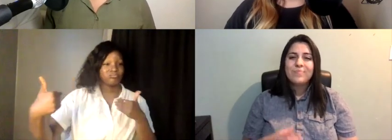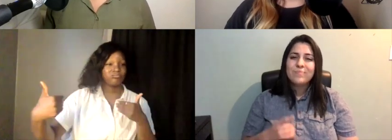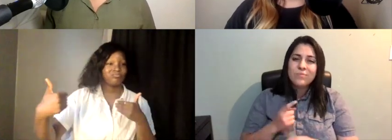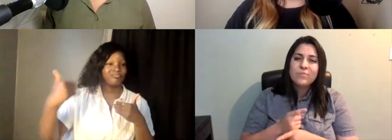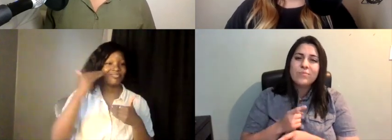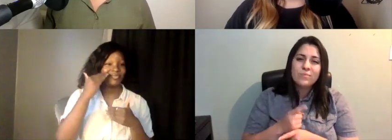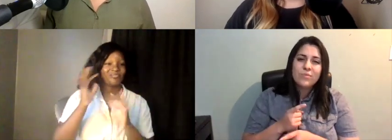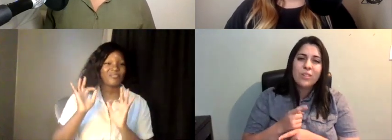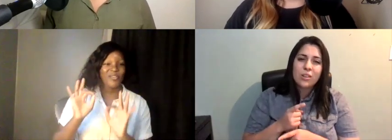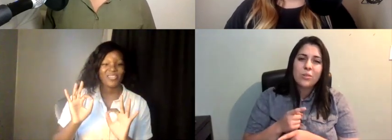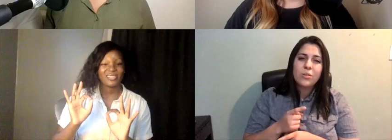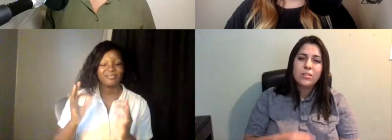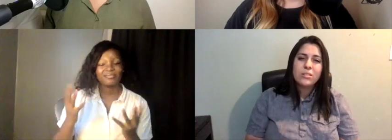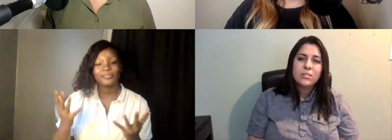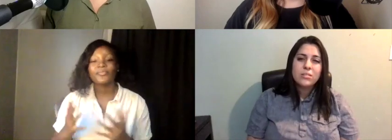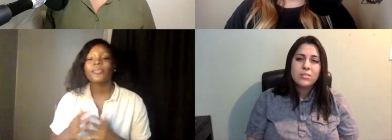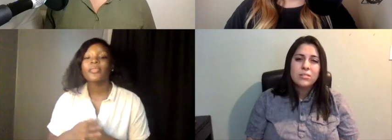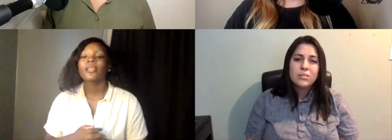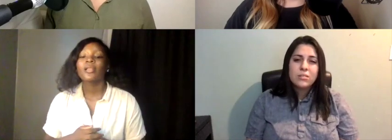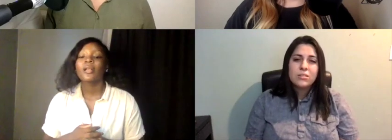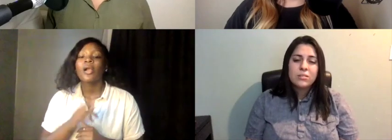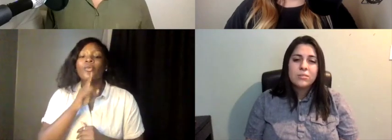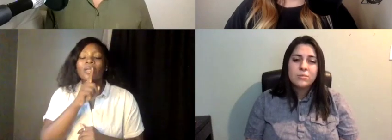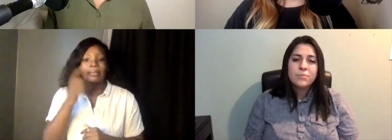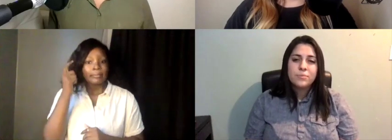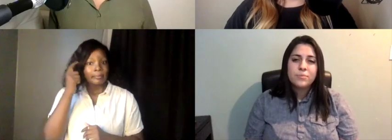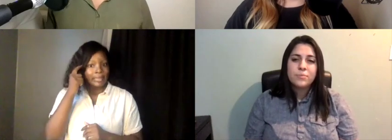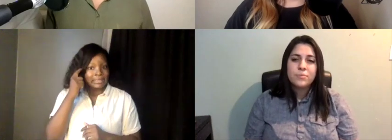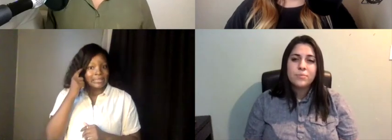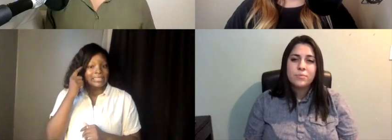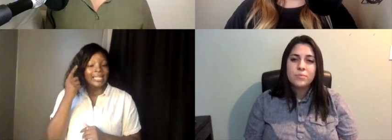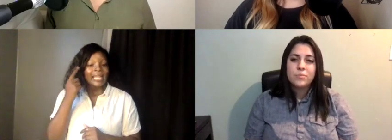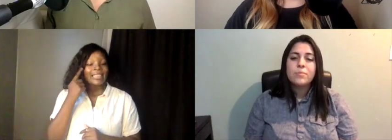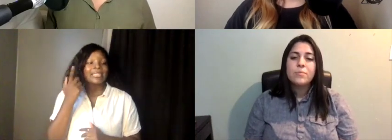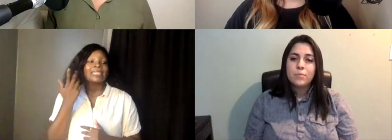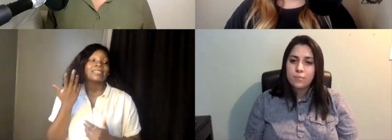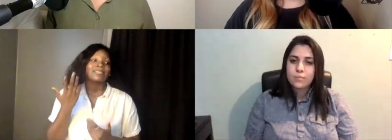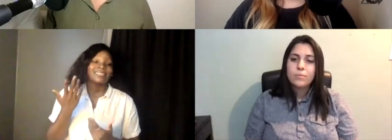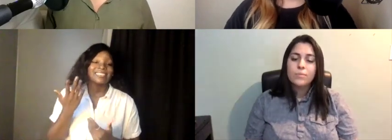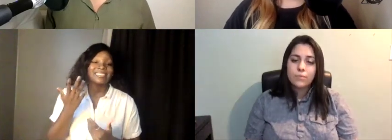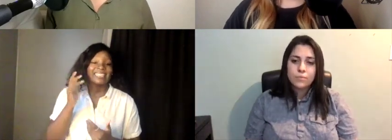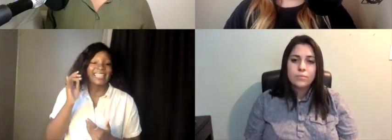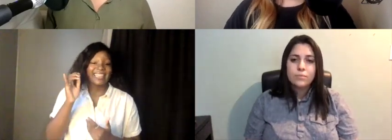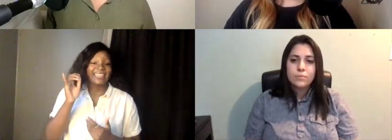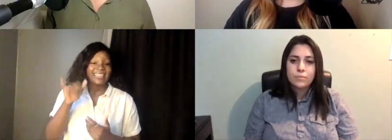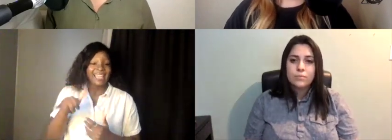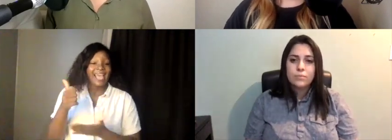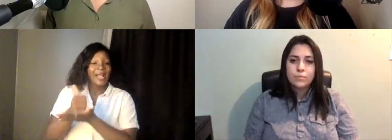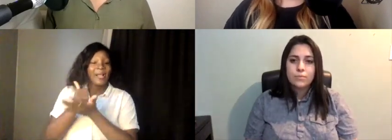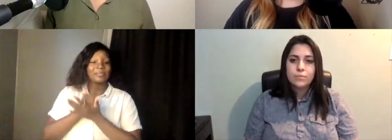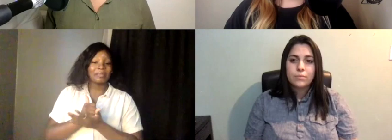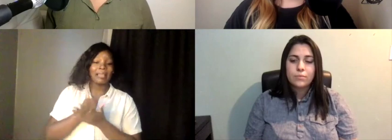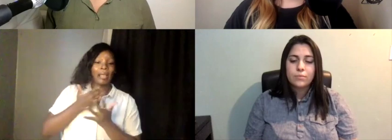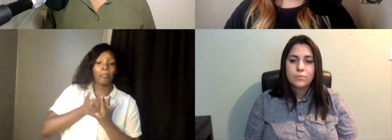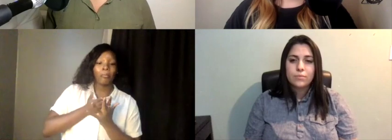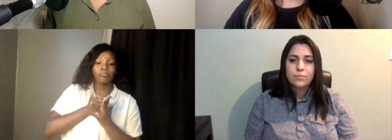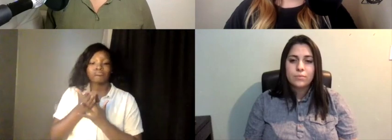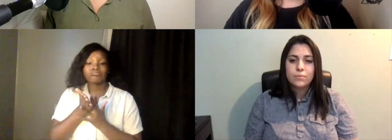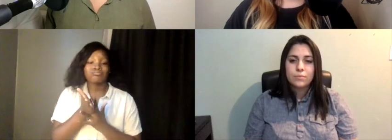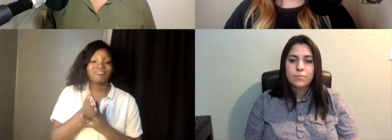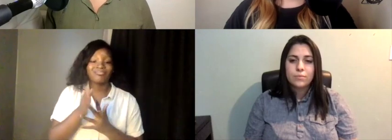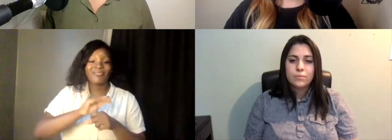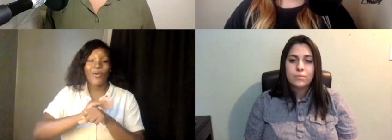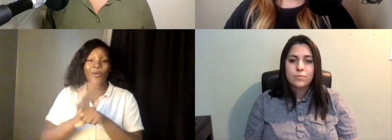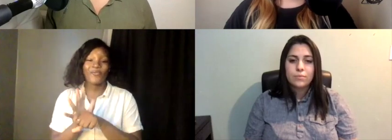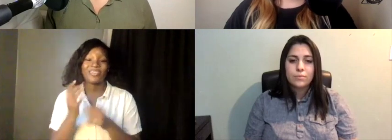say mentally that is helping me kind of, you know, navigate this weird COVID space. You know what I mean?